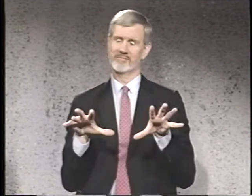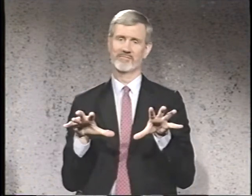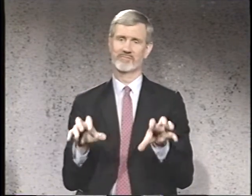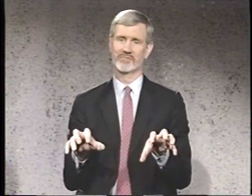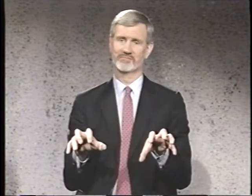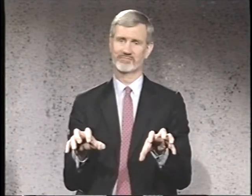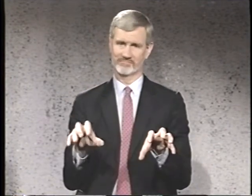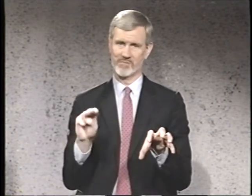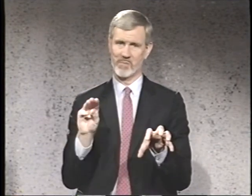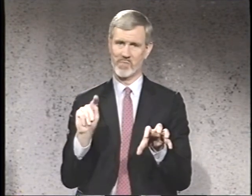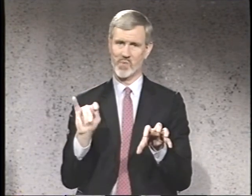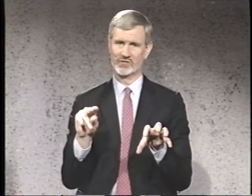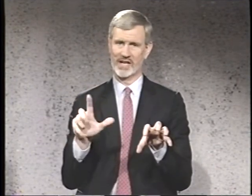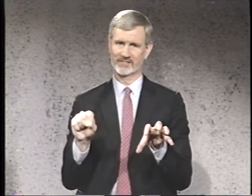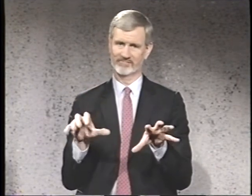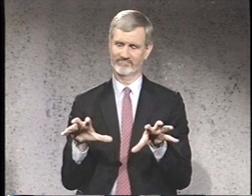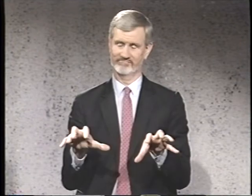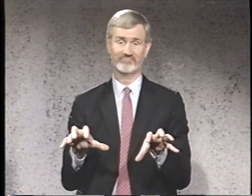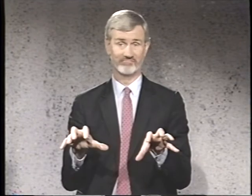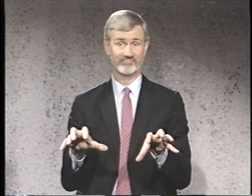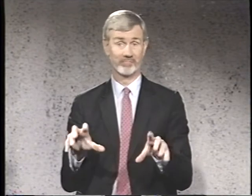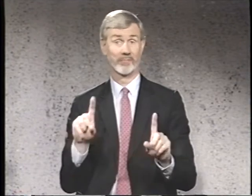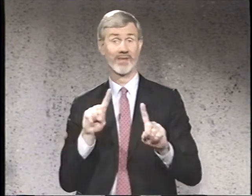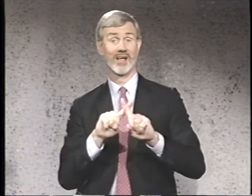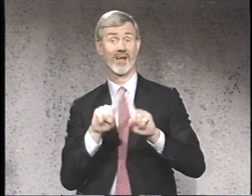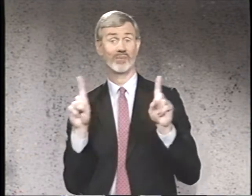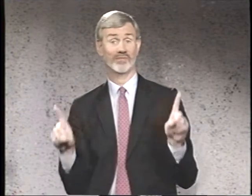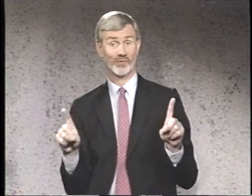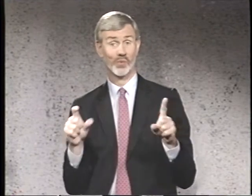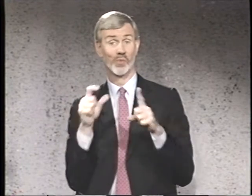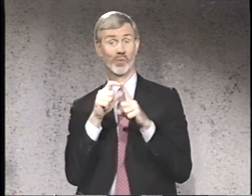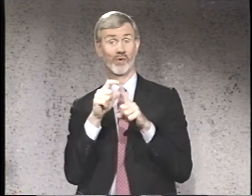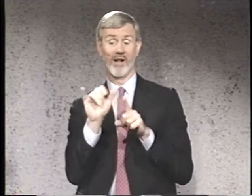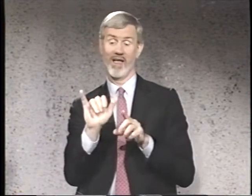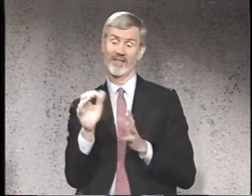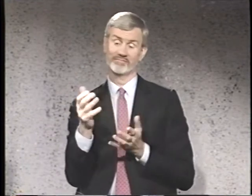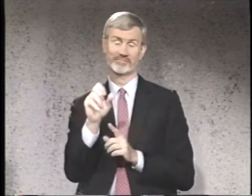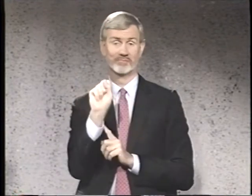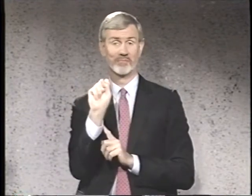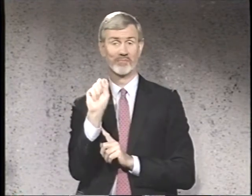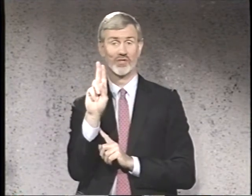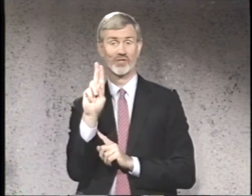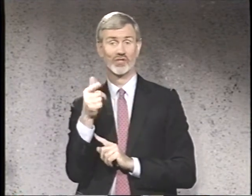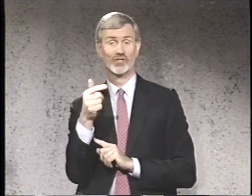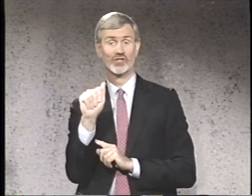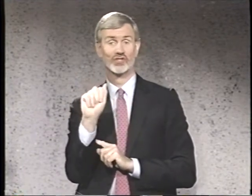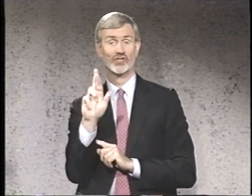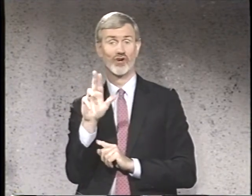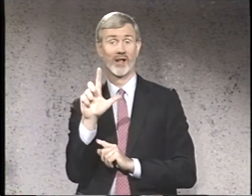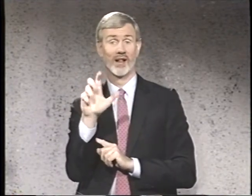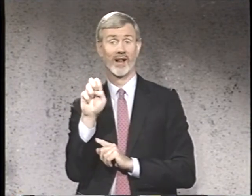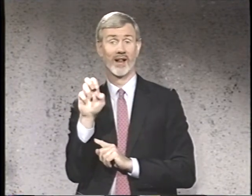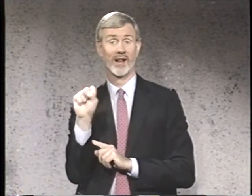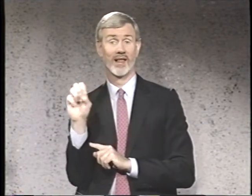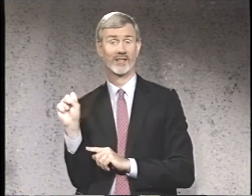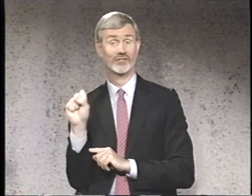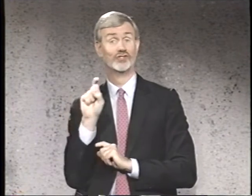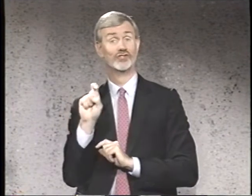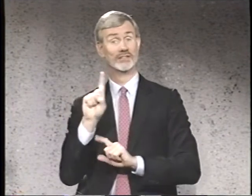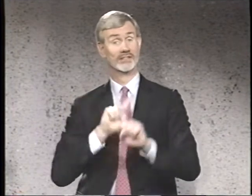it frozen, motionless. However, for a word like sugarless, we